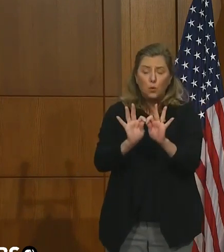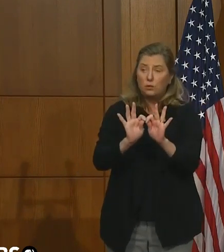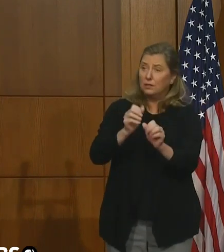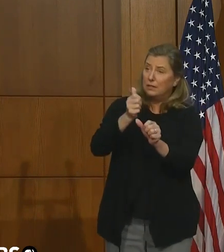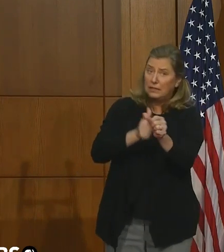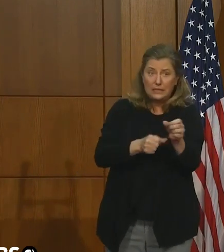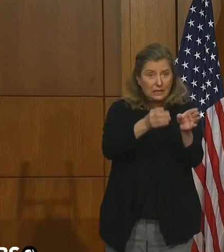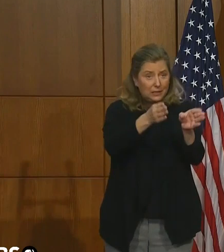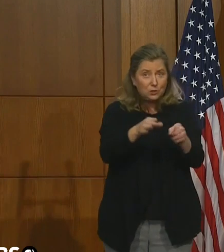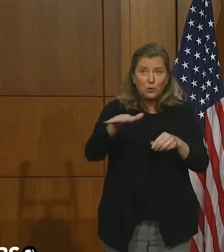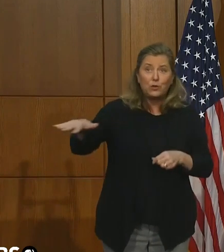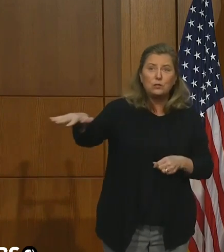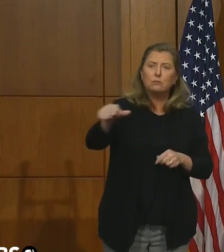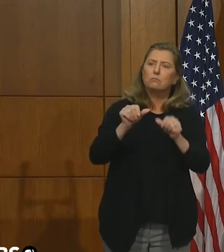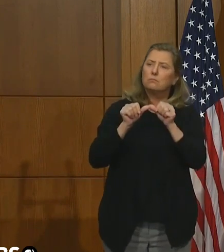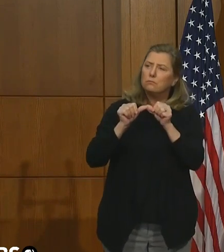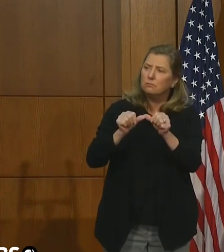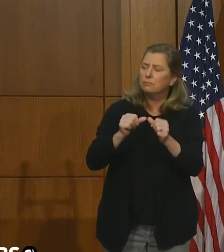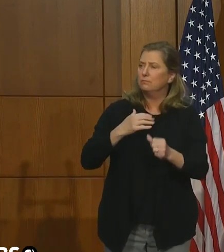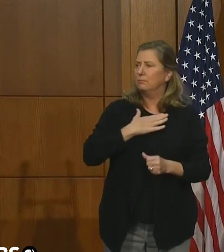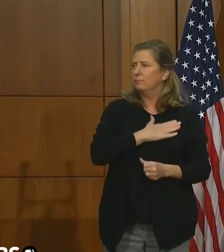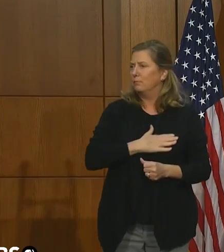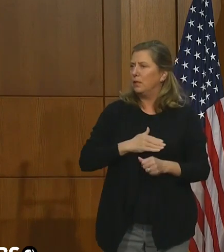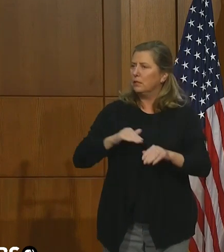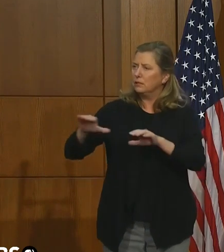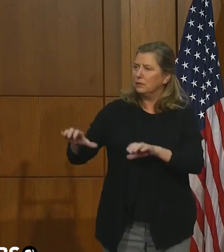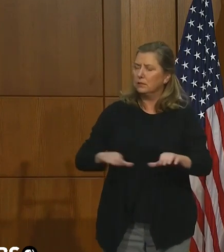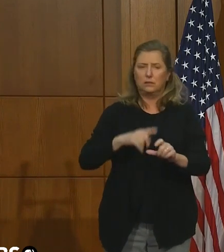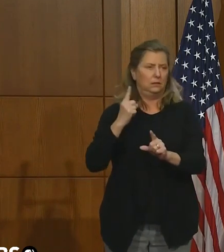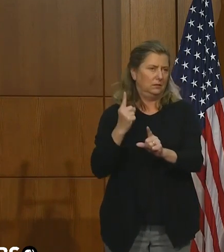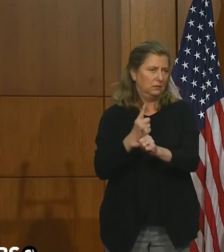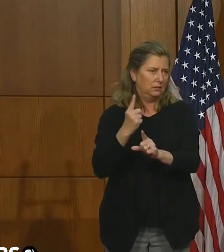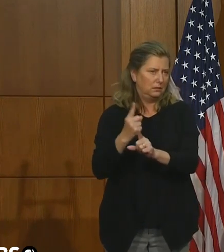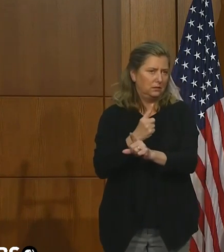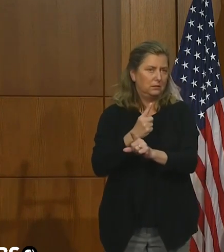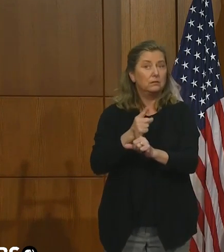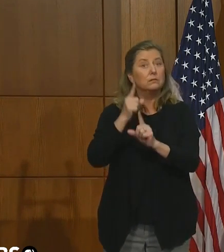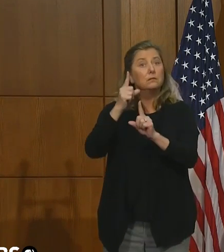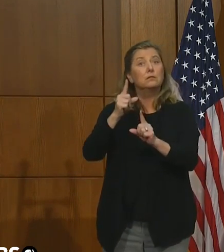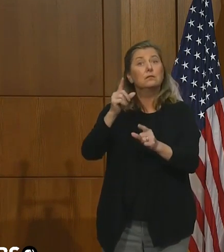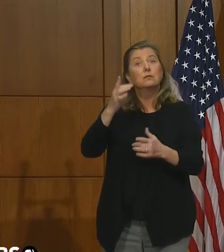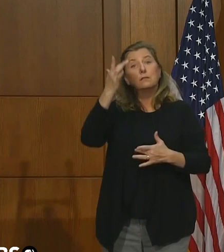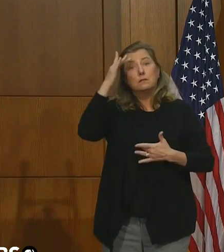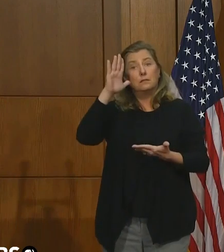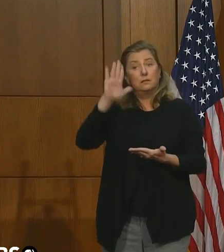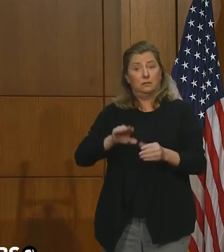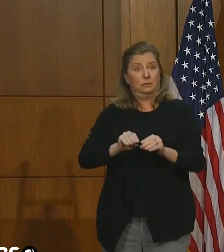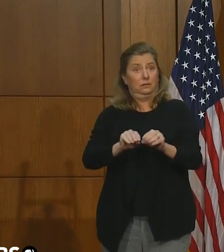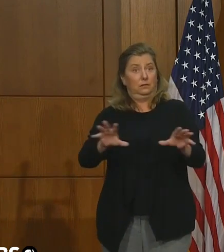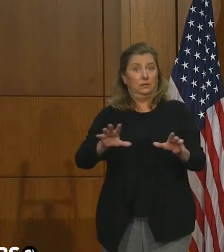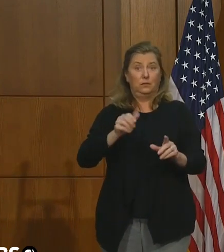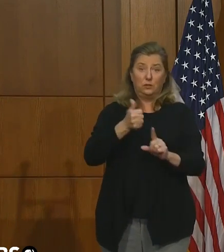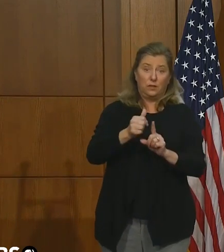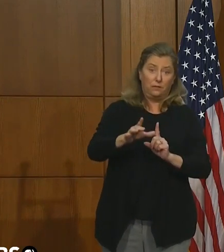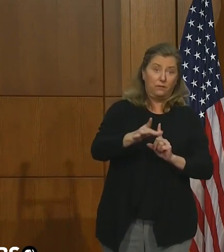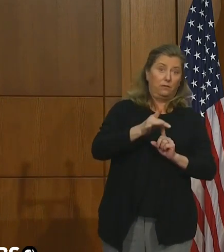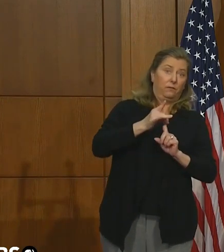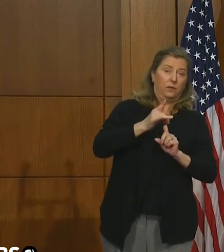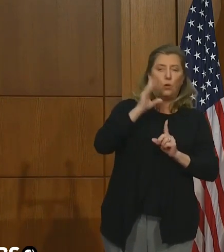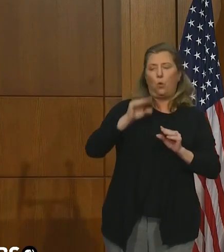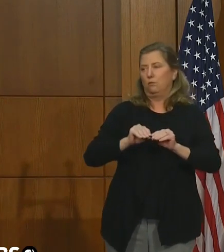everyone continue to please act responsibly to reduce the chances of getting or spreading